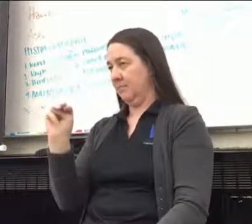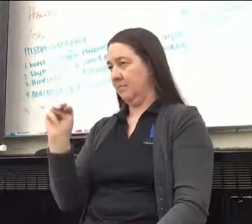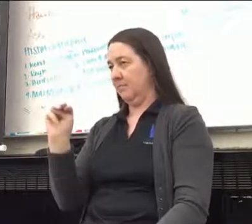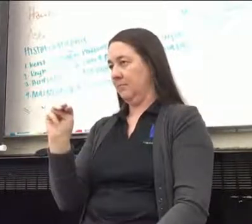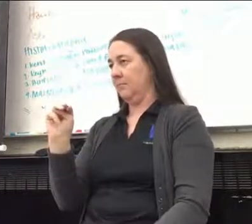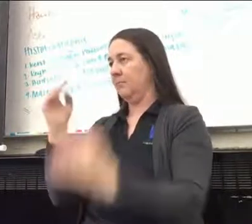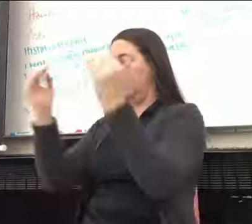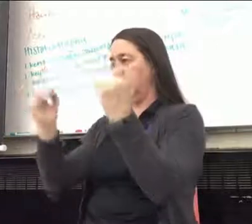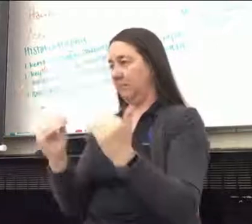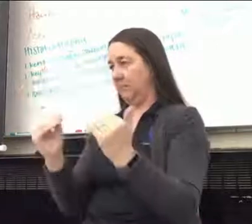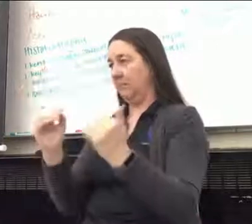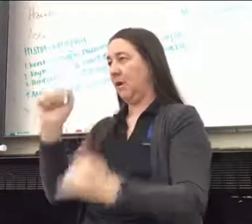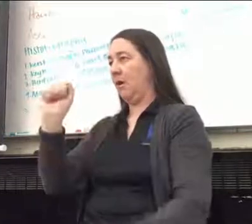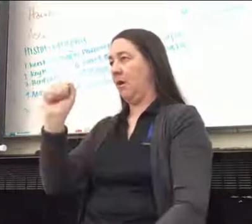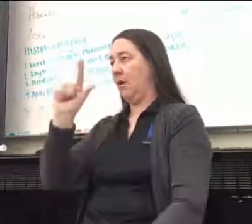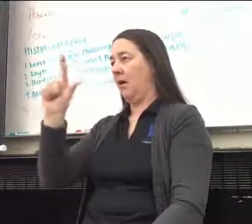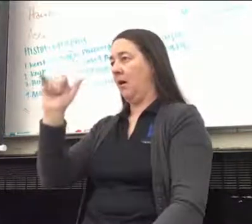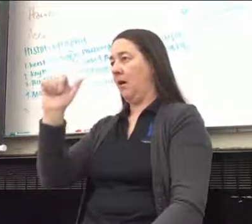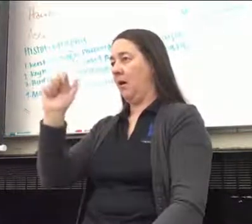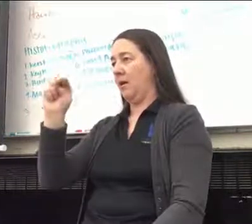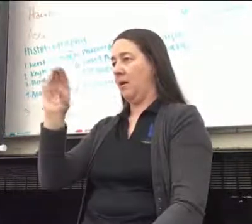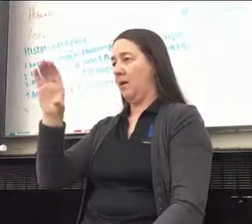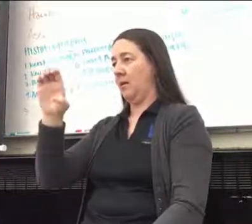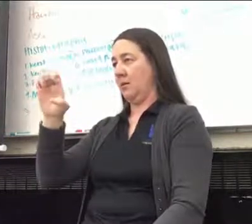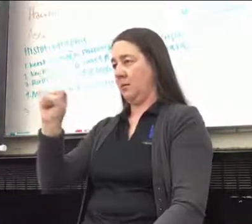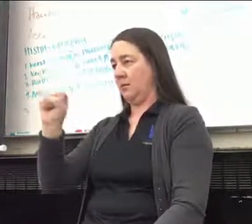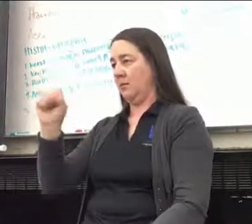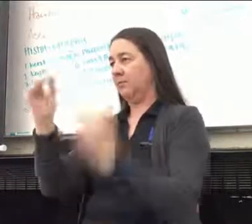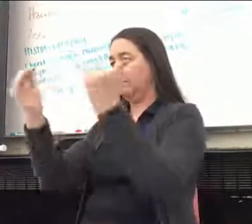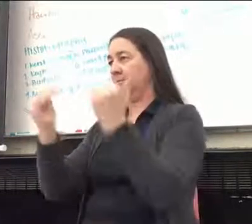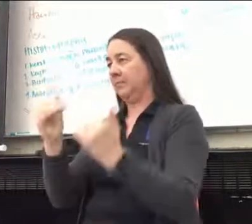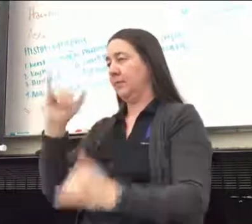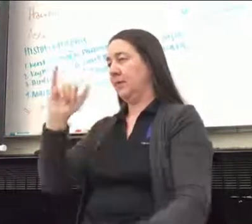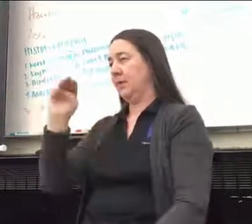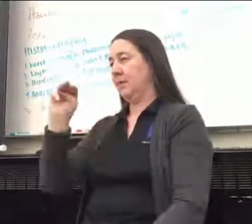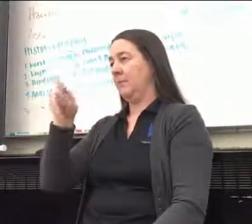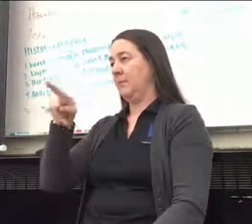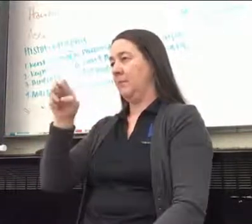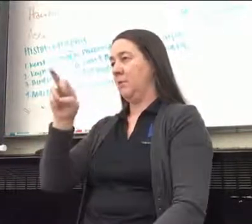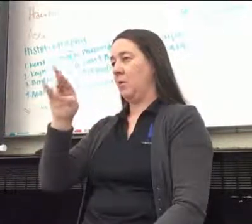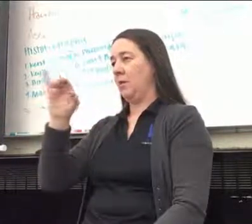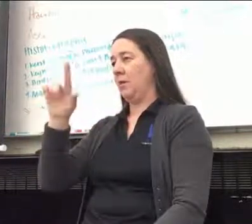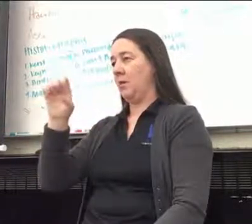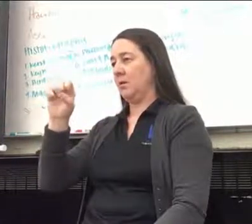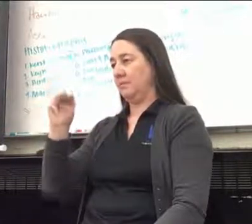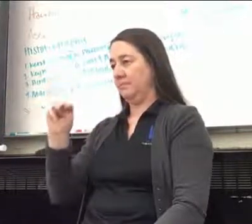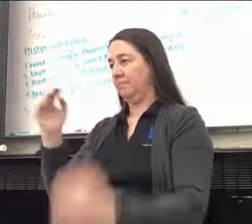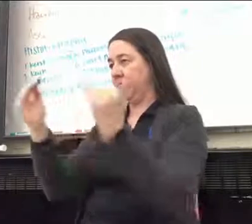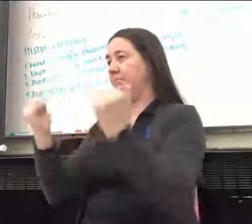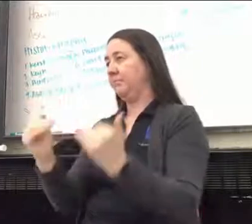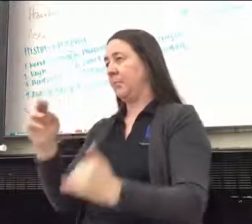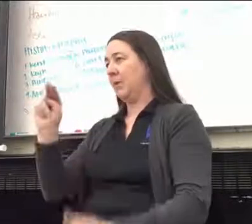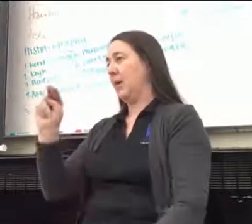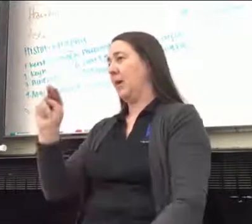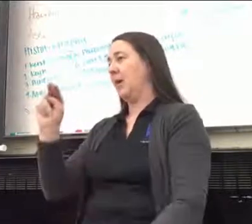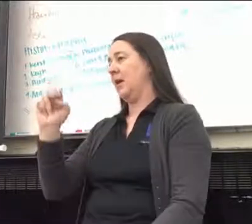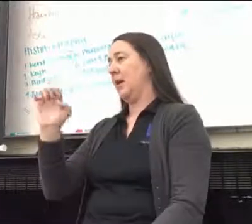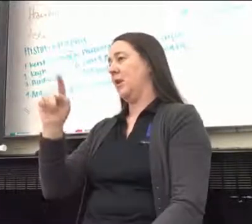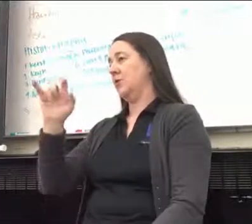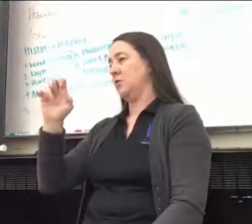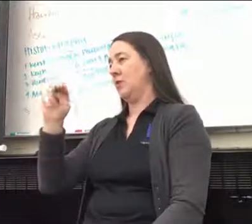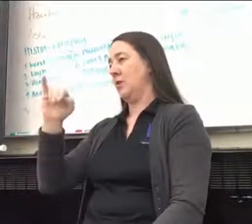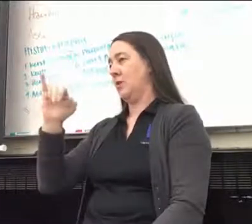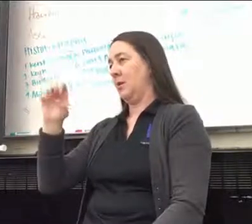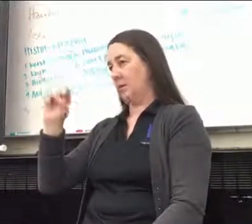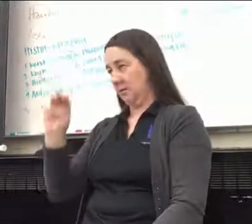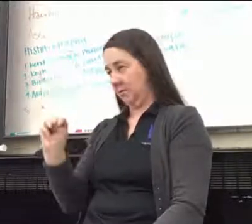then alliances, then imperialism, and nationalism. And the reason